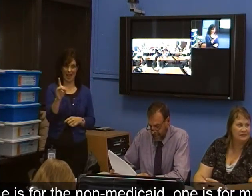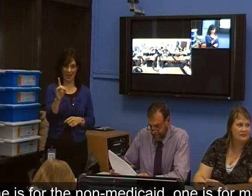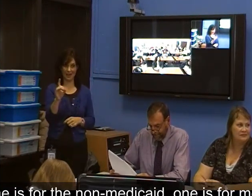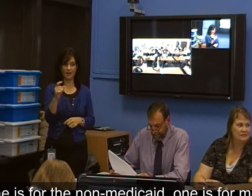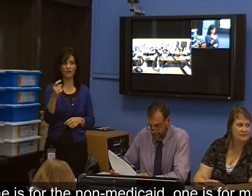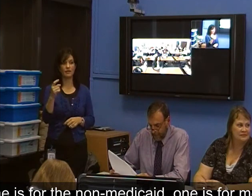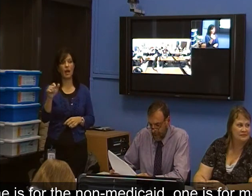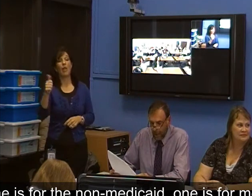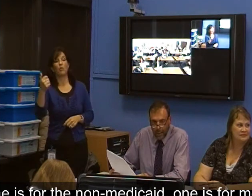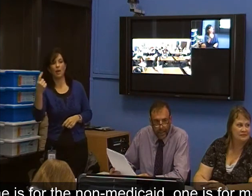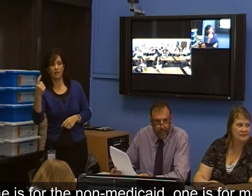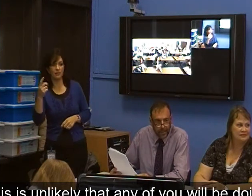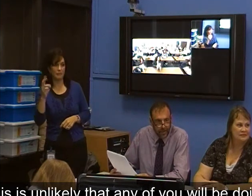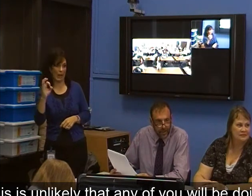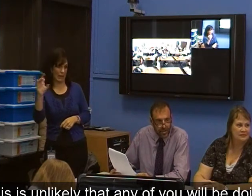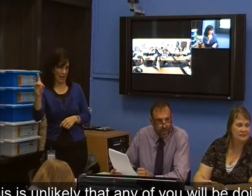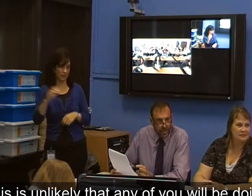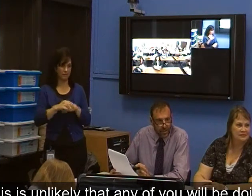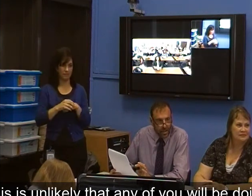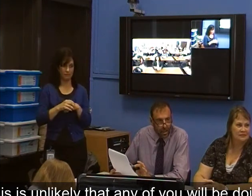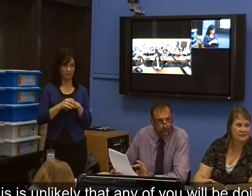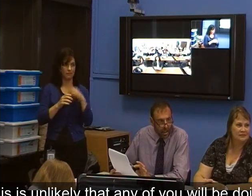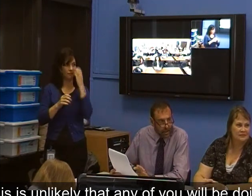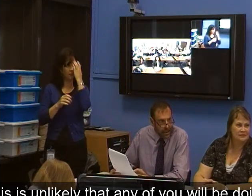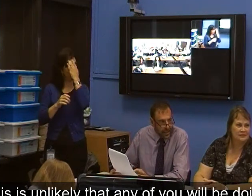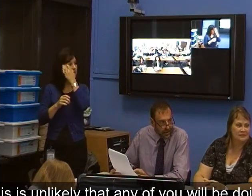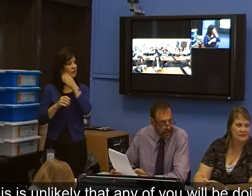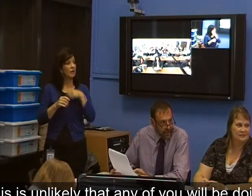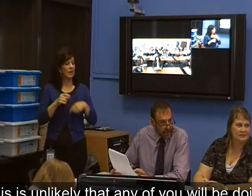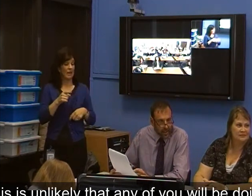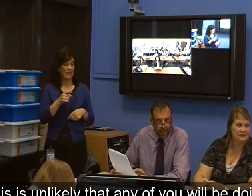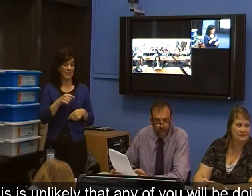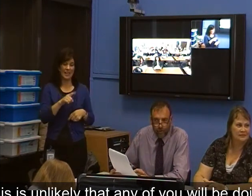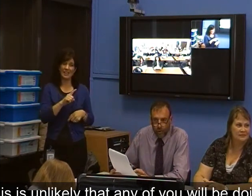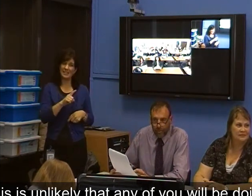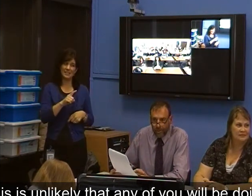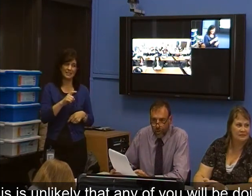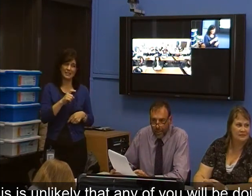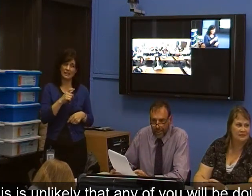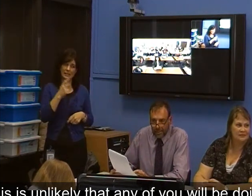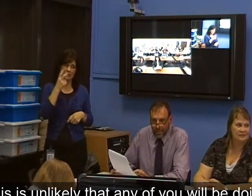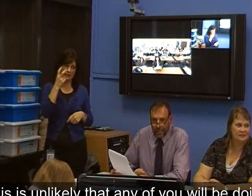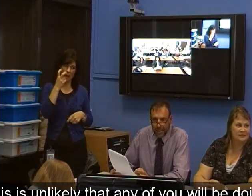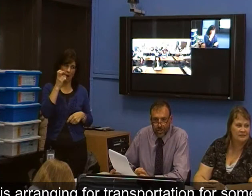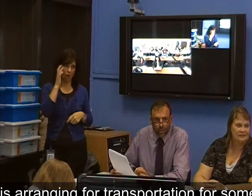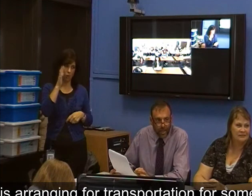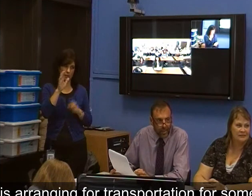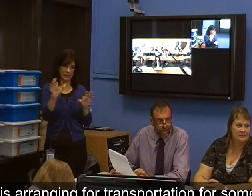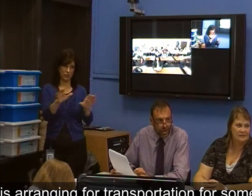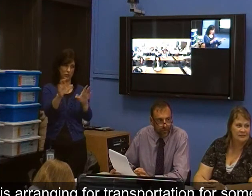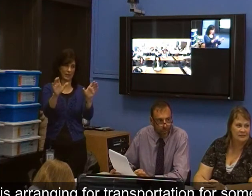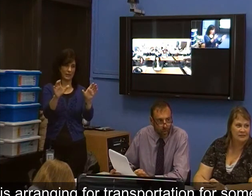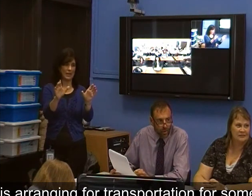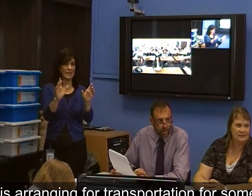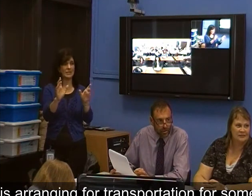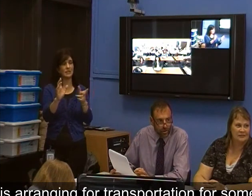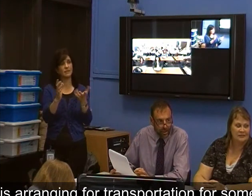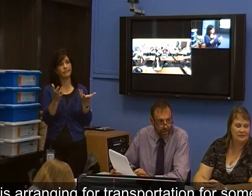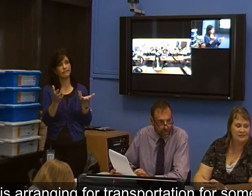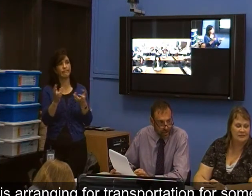Medicaid. This is unlikely that any of you will be doing this. It is arranging